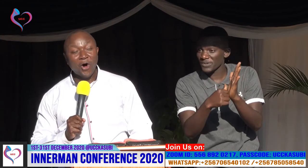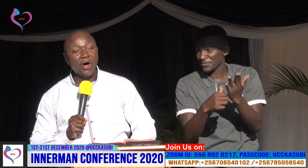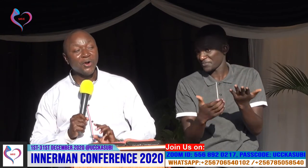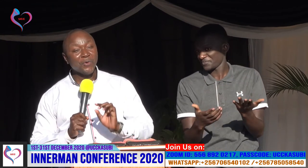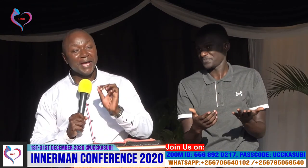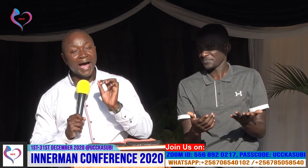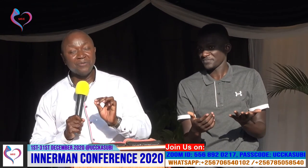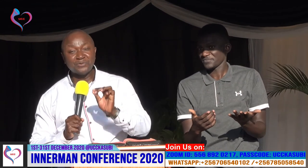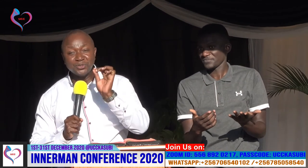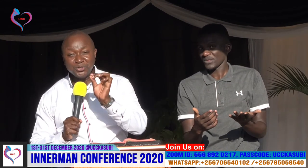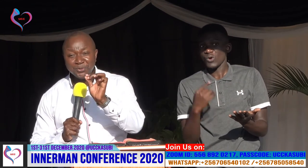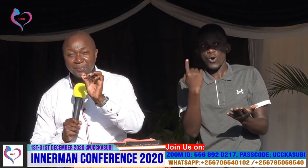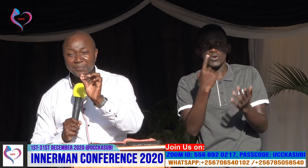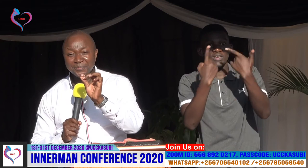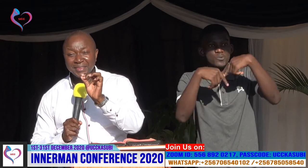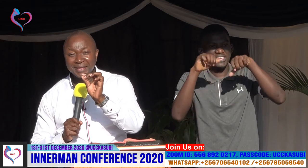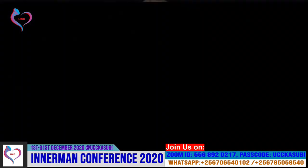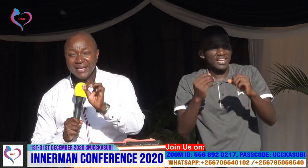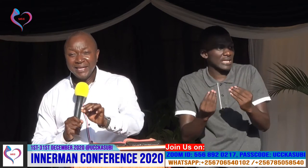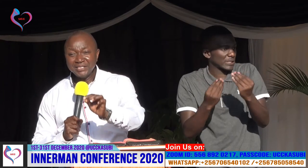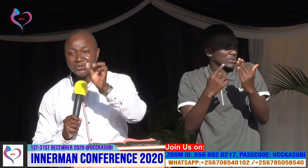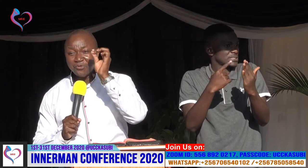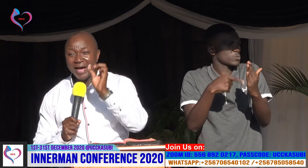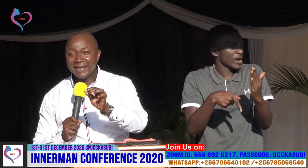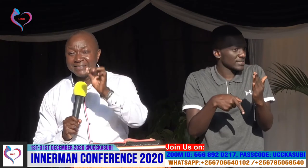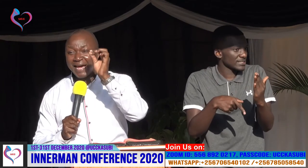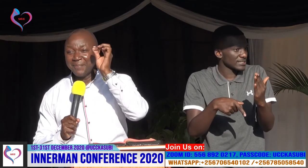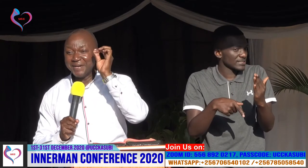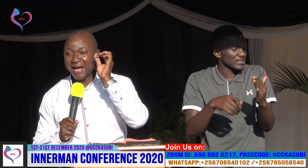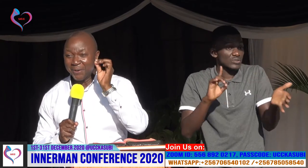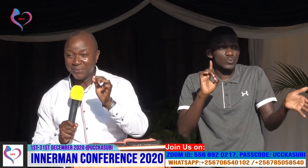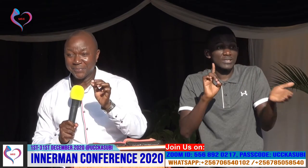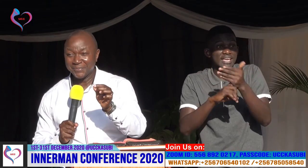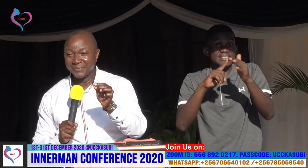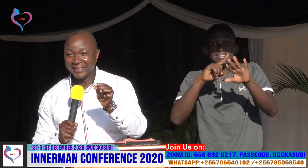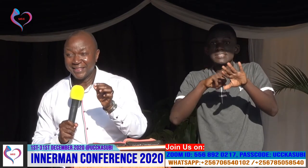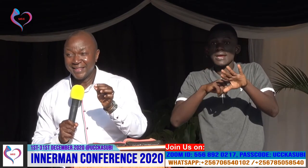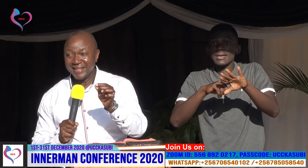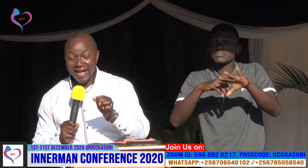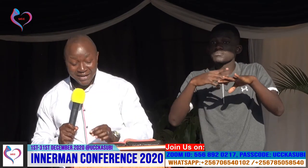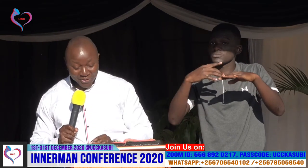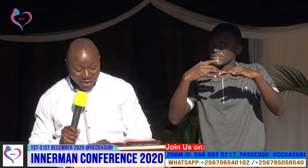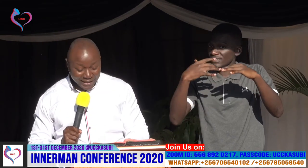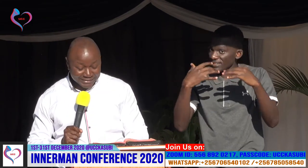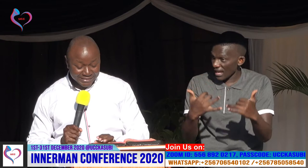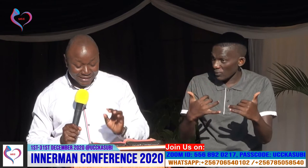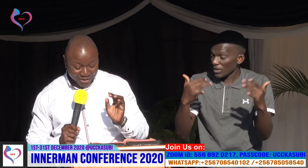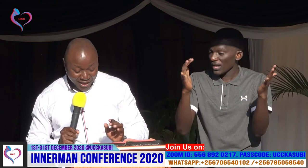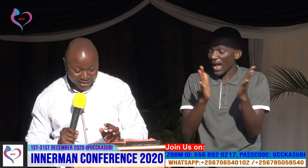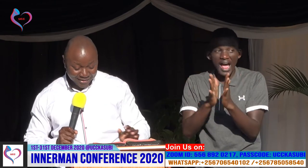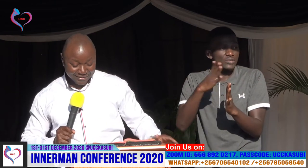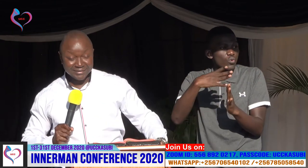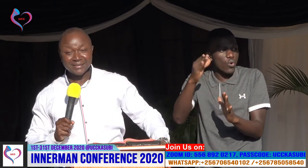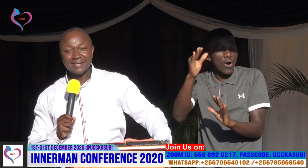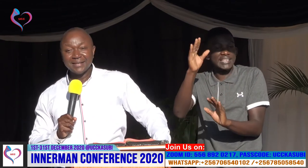chizibu mukwano. All we have to do choino kola choka is to find time now. Kwe kufuna kasera kati. And go and seek